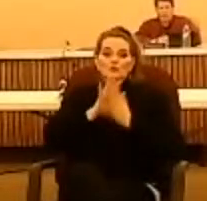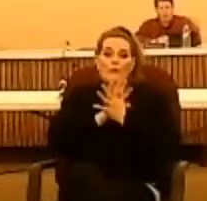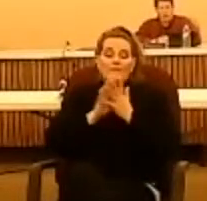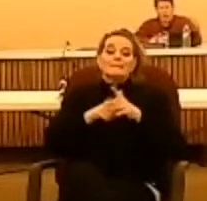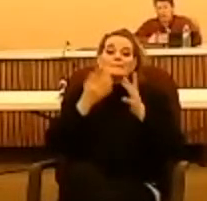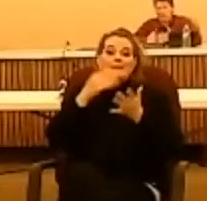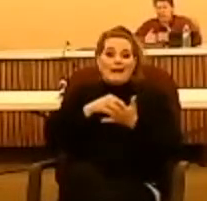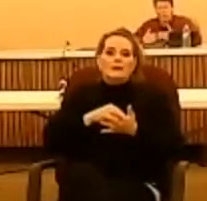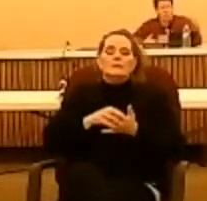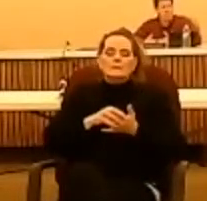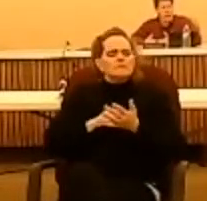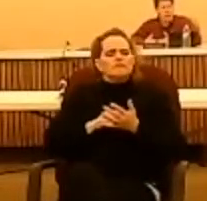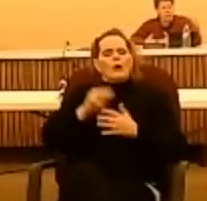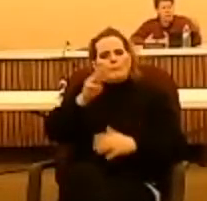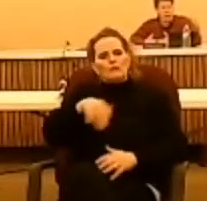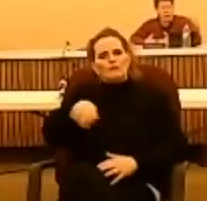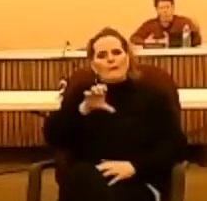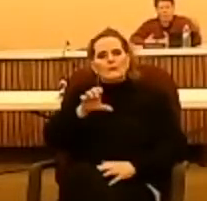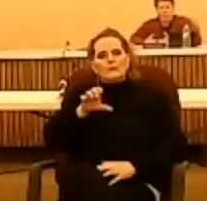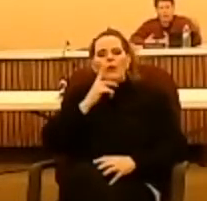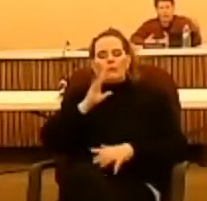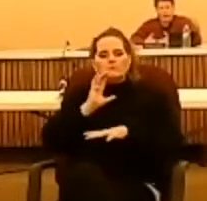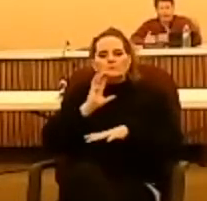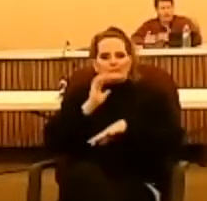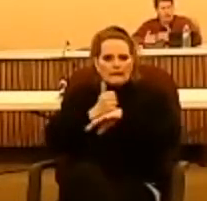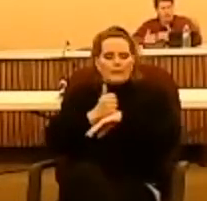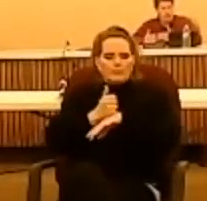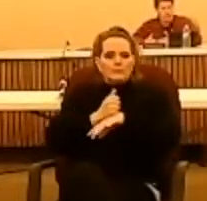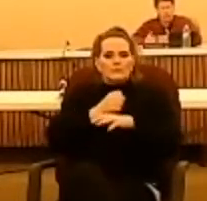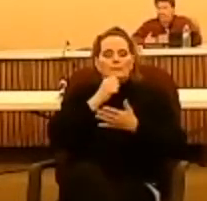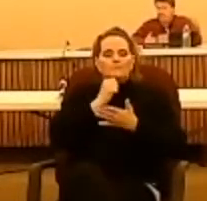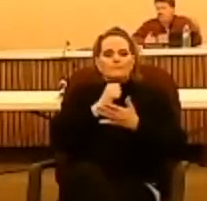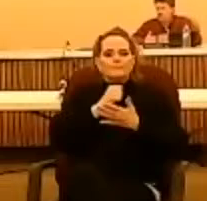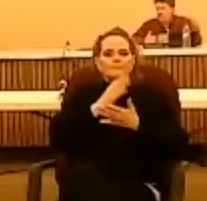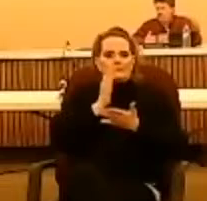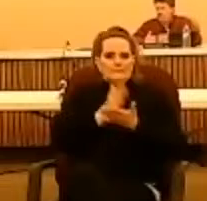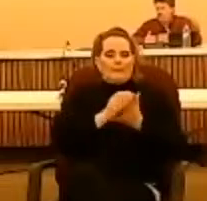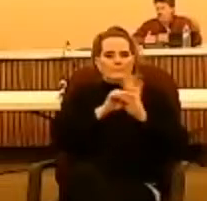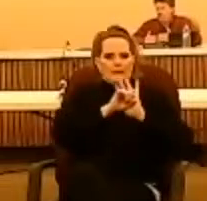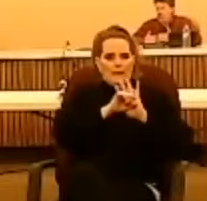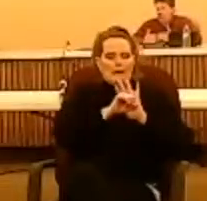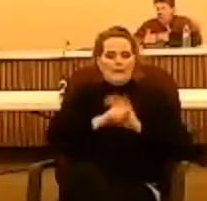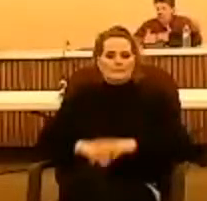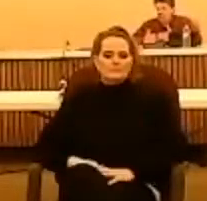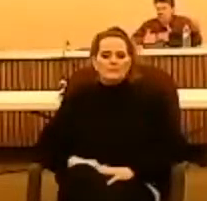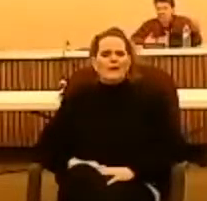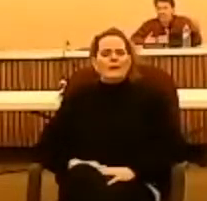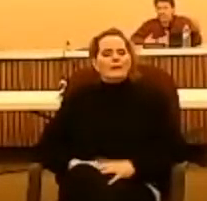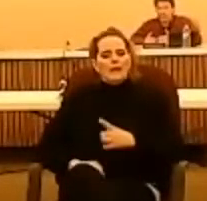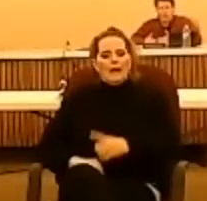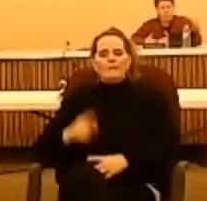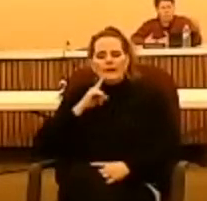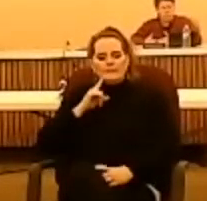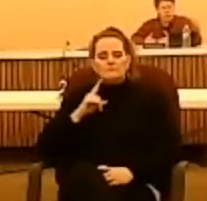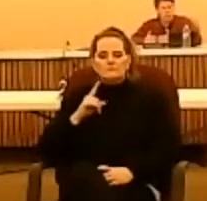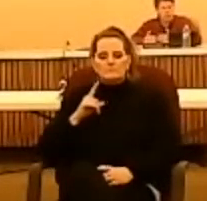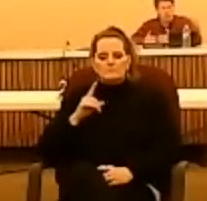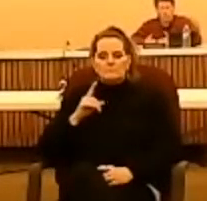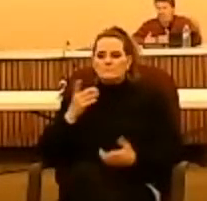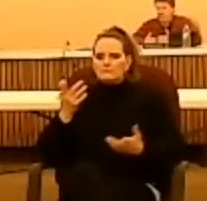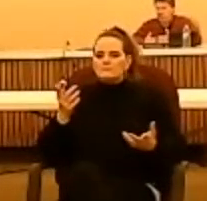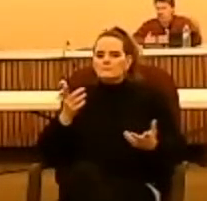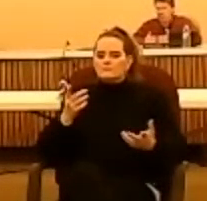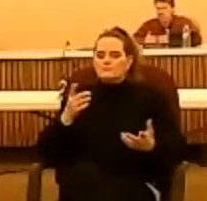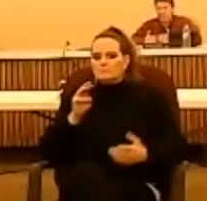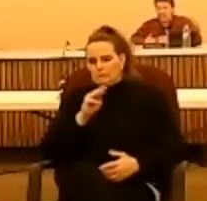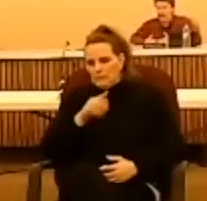signs, and they'll continue to monitor it. They have committed that if it ever, the traffic continues to grow to the